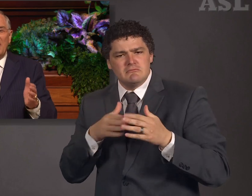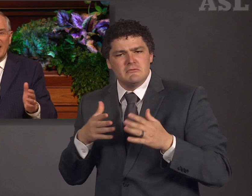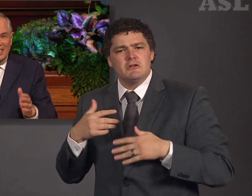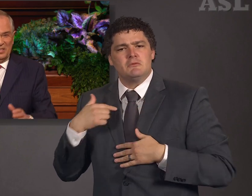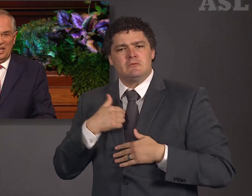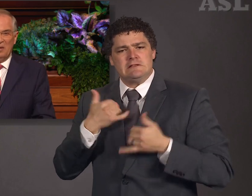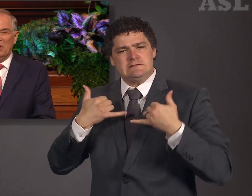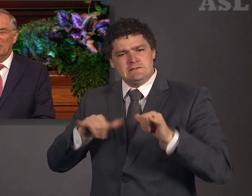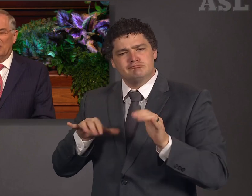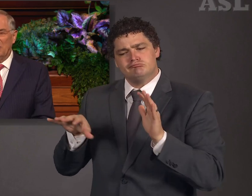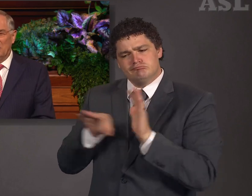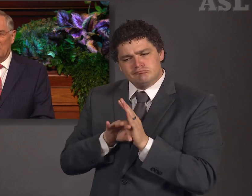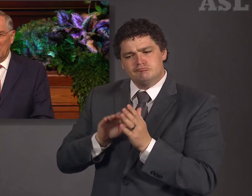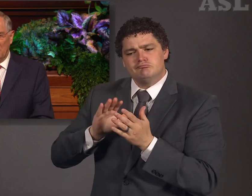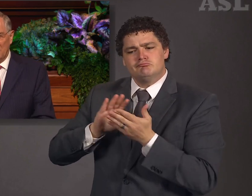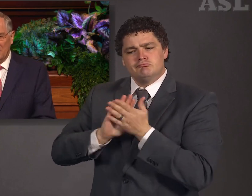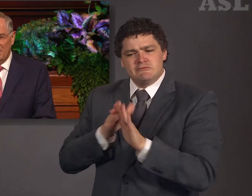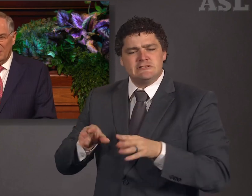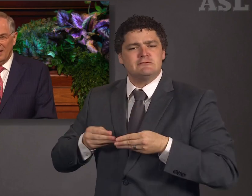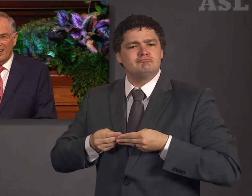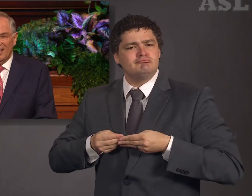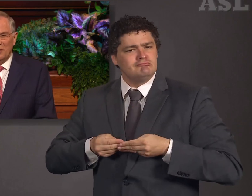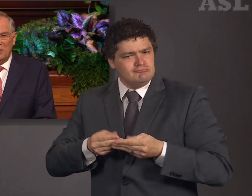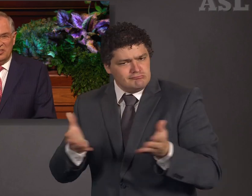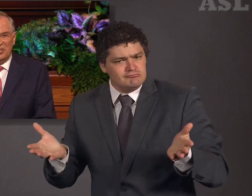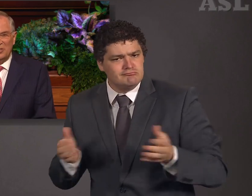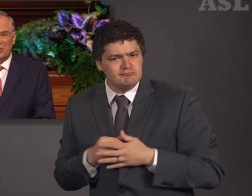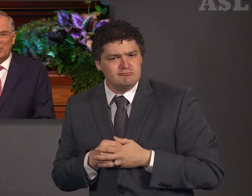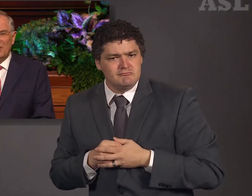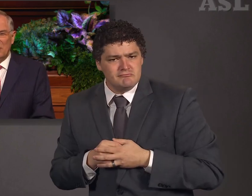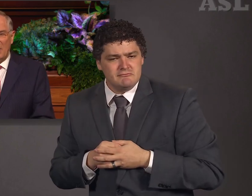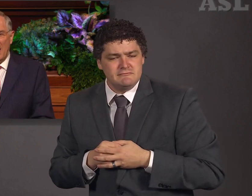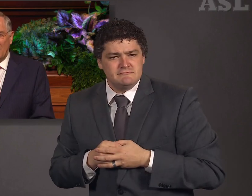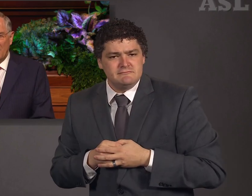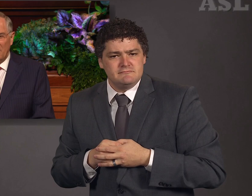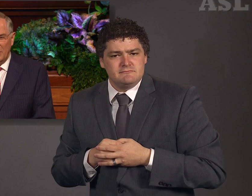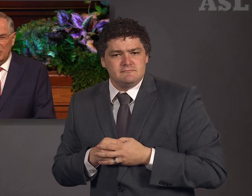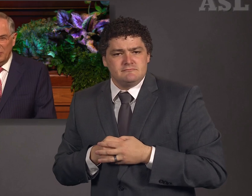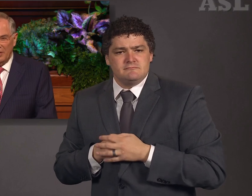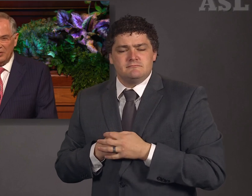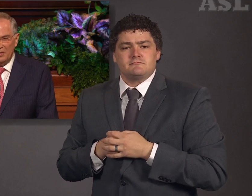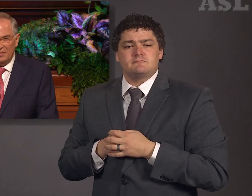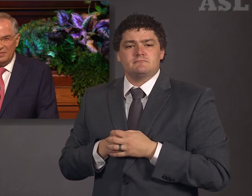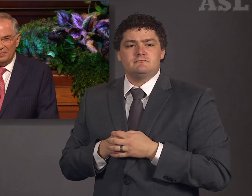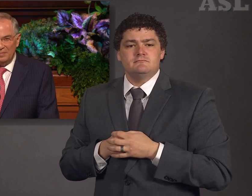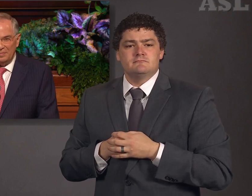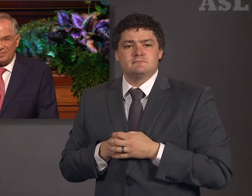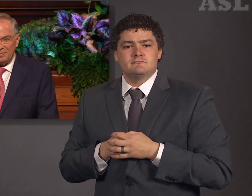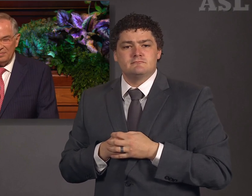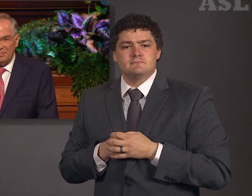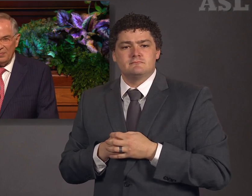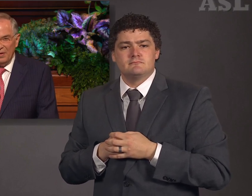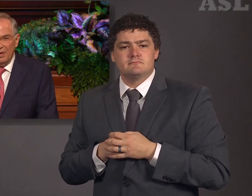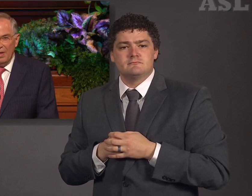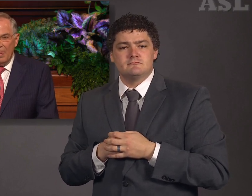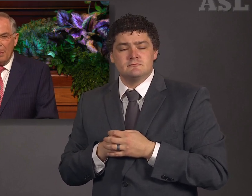if it is a multitude of voices, we choose the path of peacemakers.